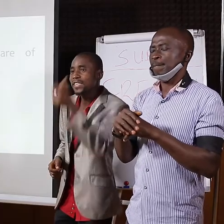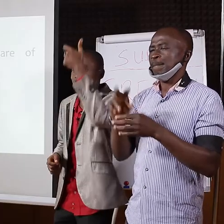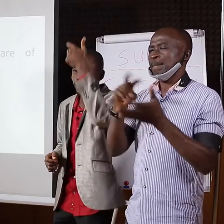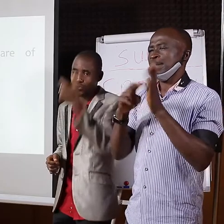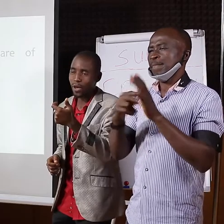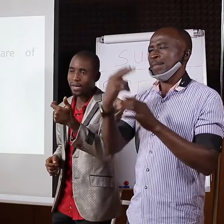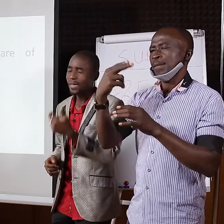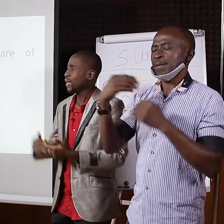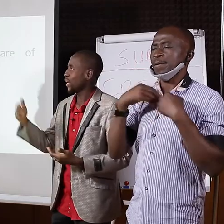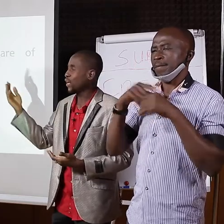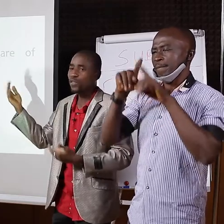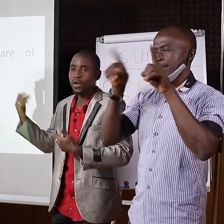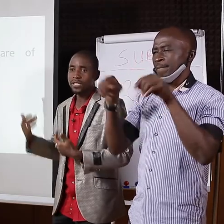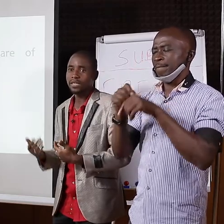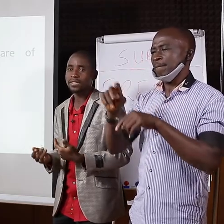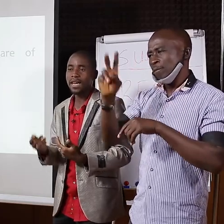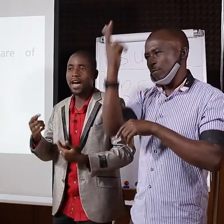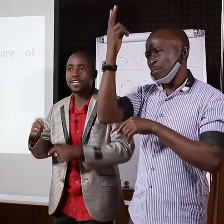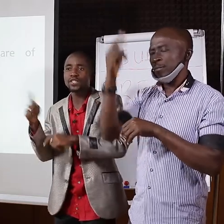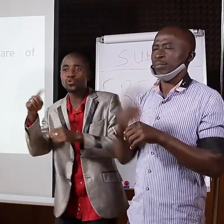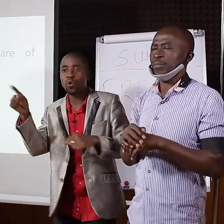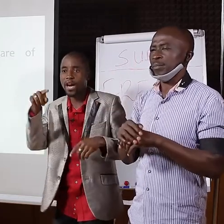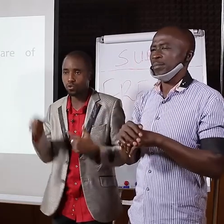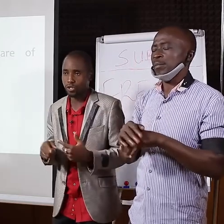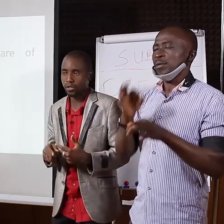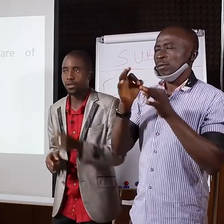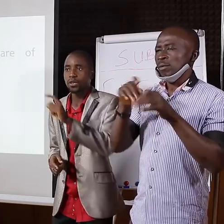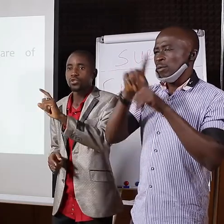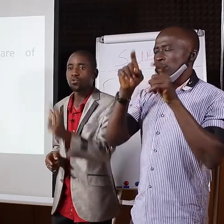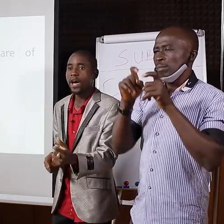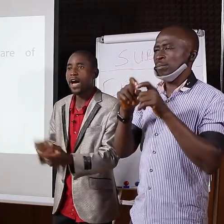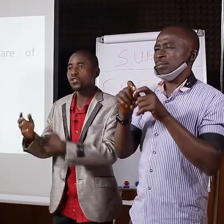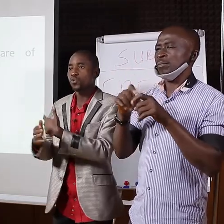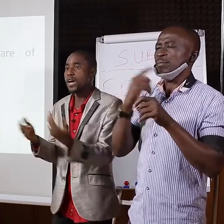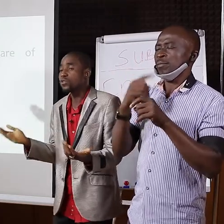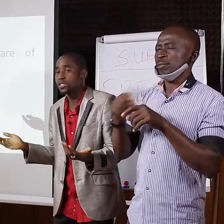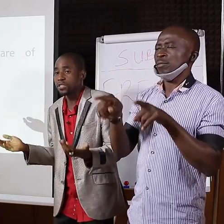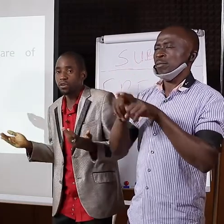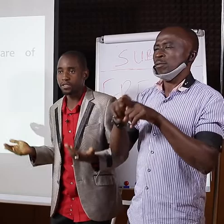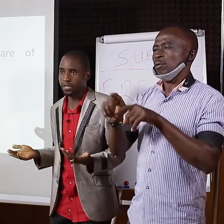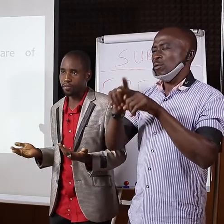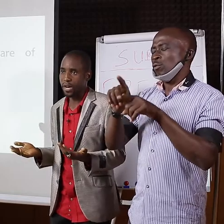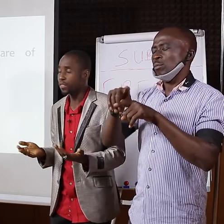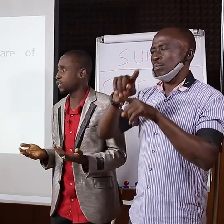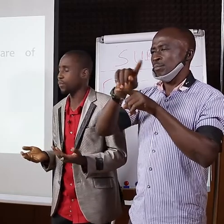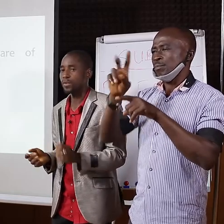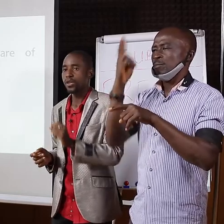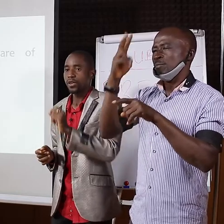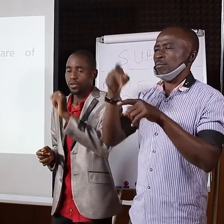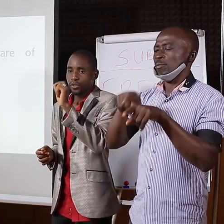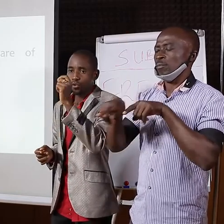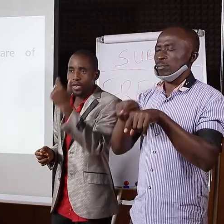meaning H has a square. If the question says as the square root, square and square root is not the same, are not the